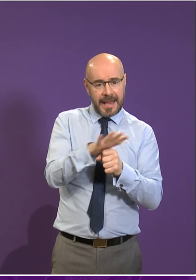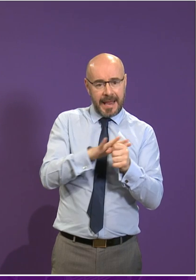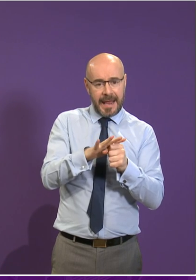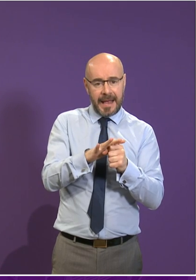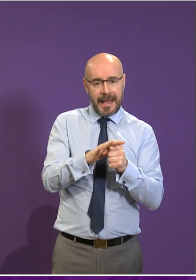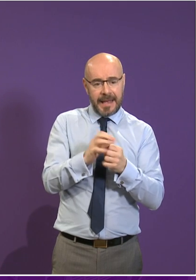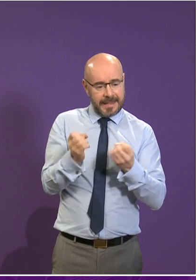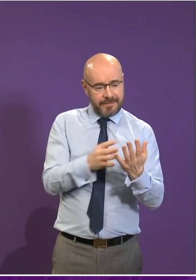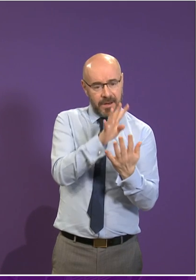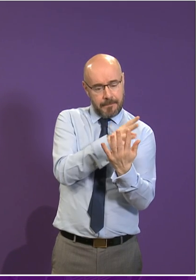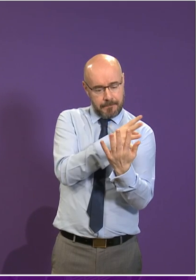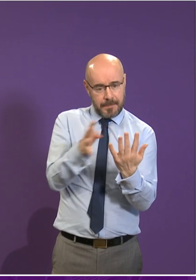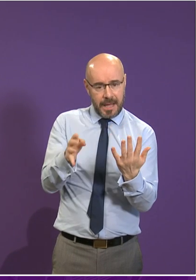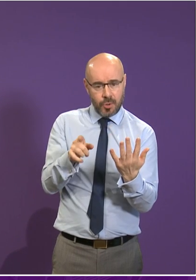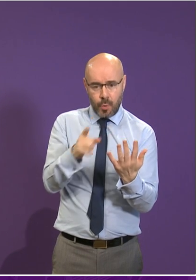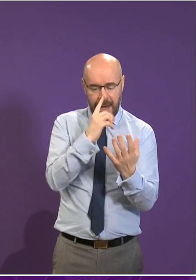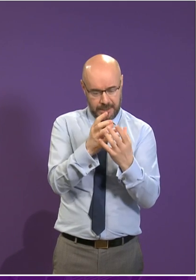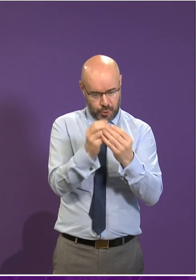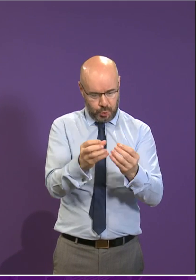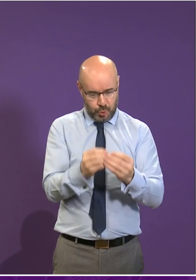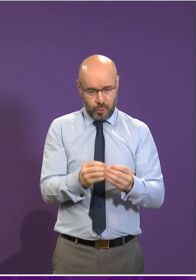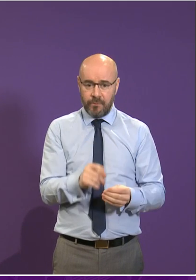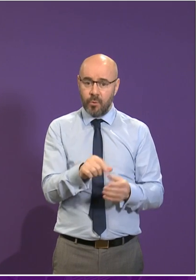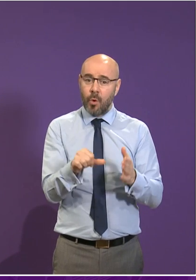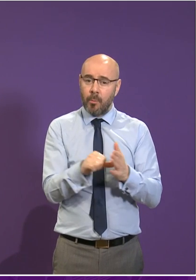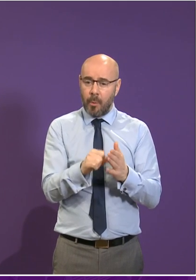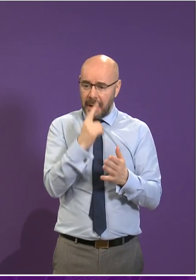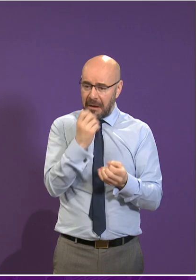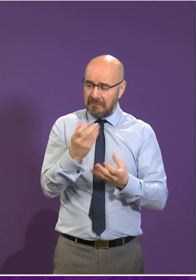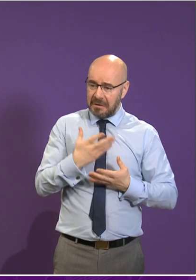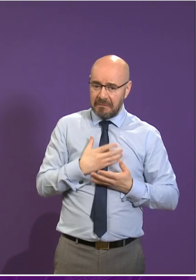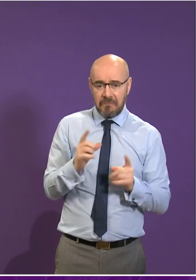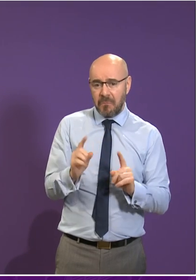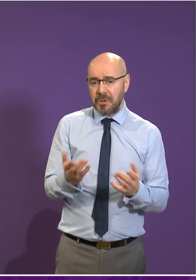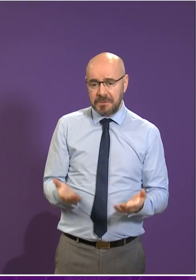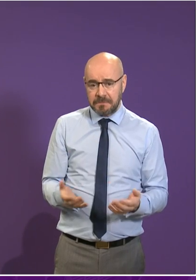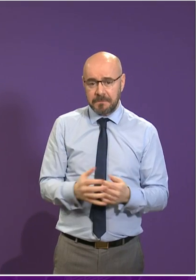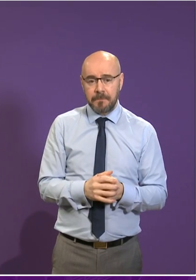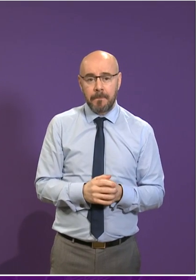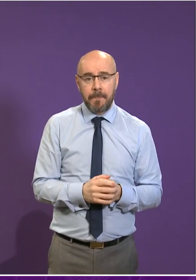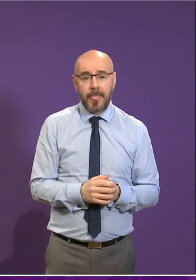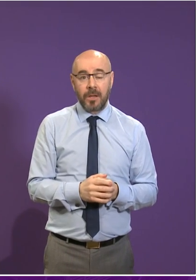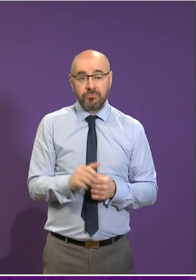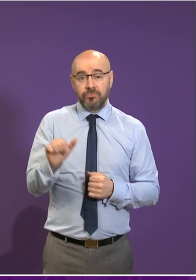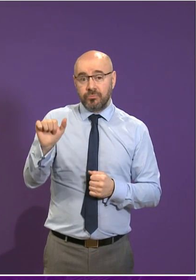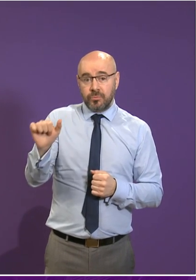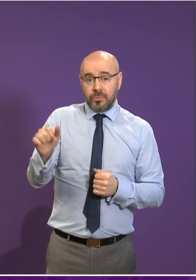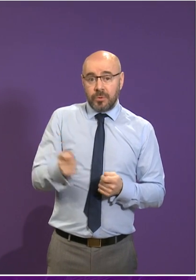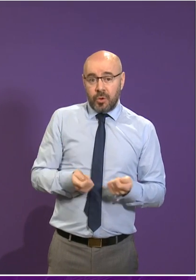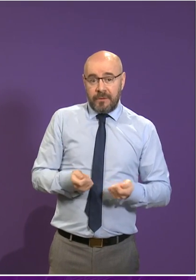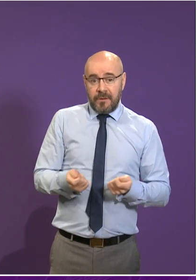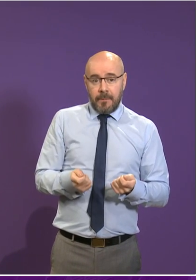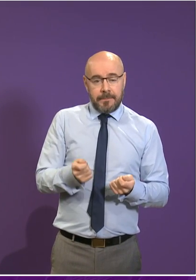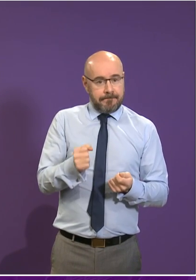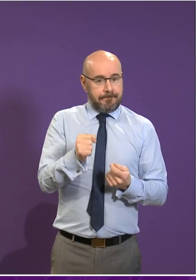where you could address that specific issue, and whether you can give us some insight into that this morning. Yeah, absolutely, Convener. And it's